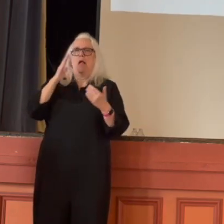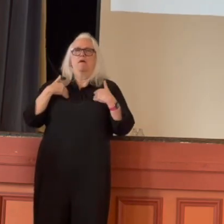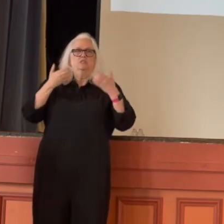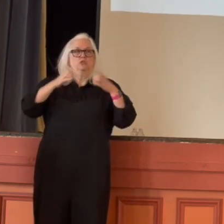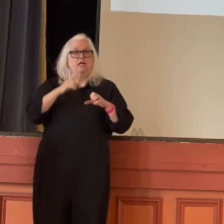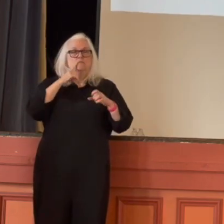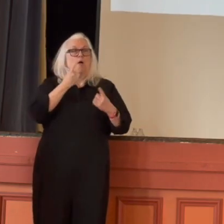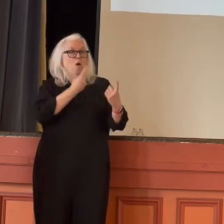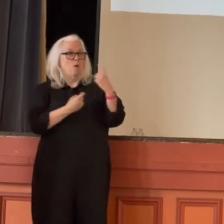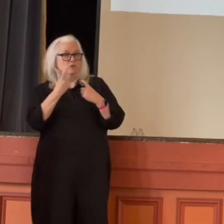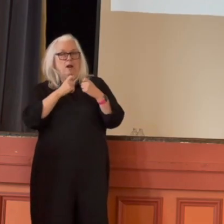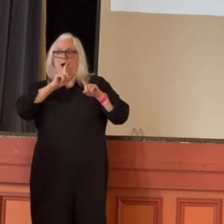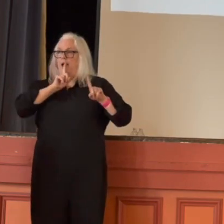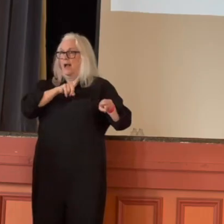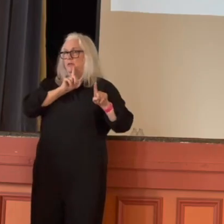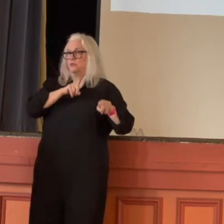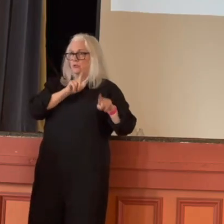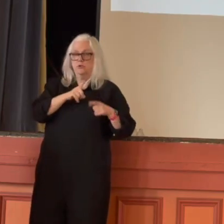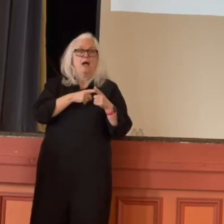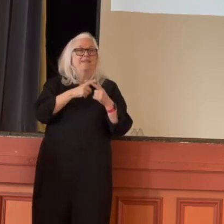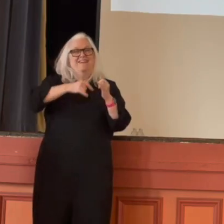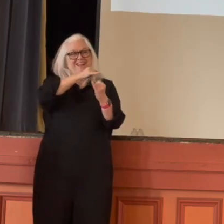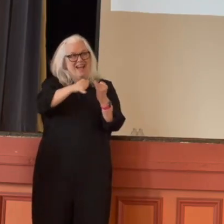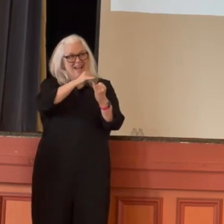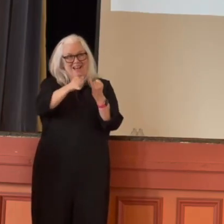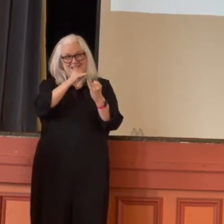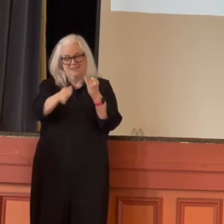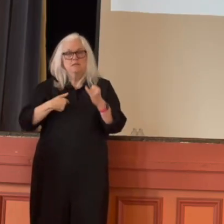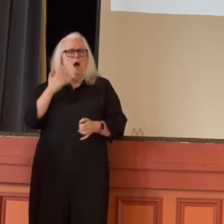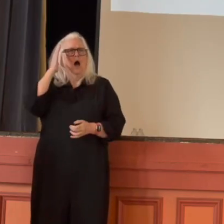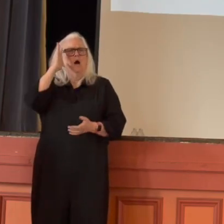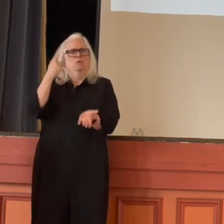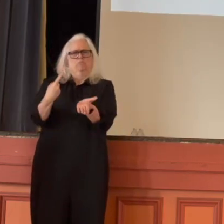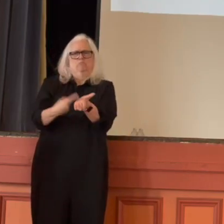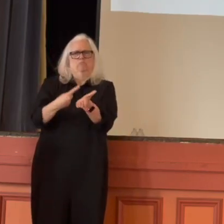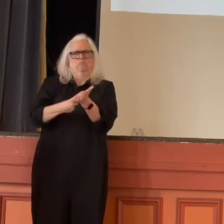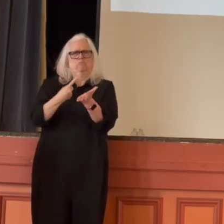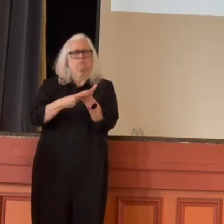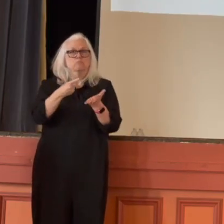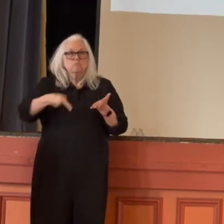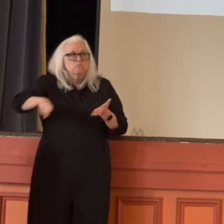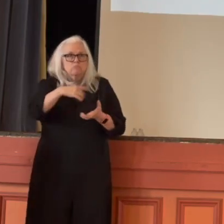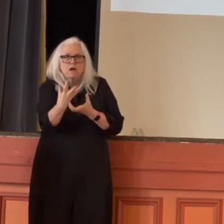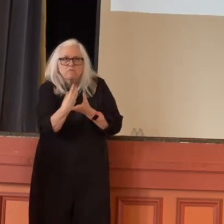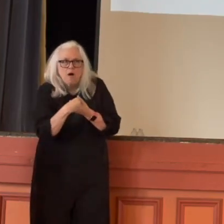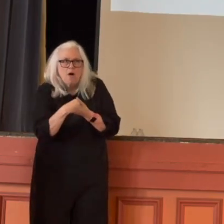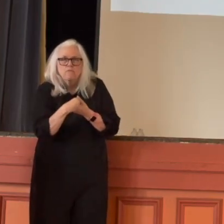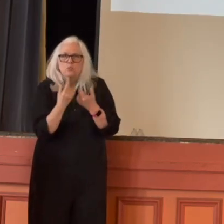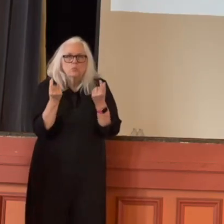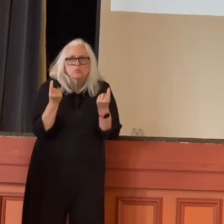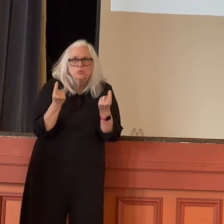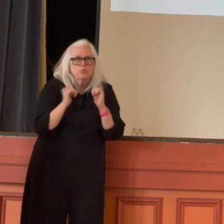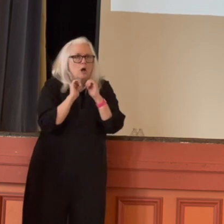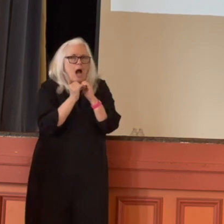answer. And then to close out, I'm going to talk a little bit about engagement, how we can remain involved,